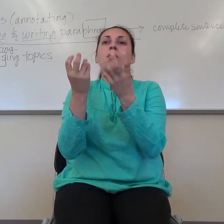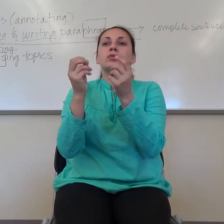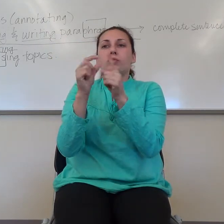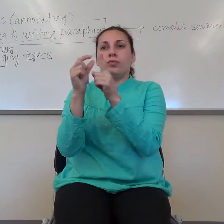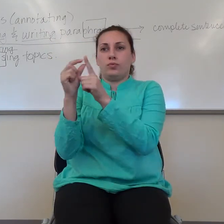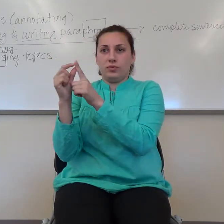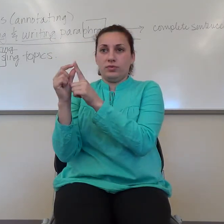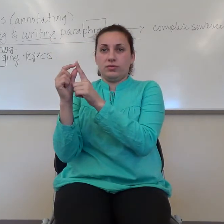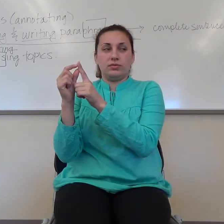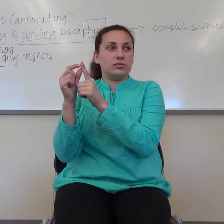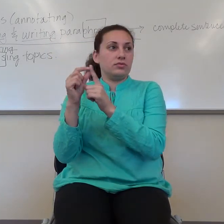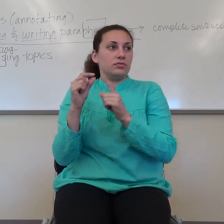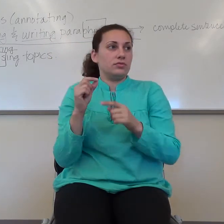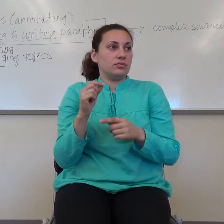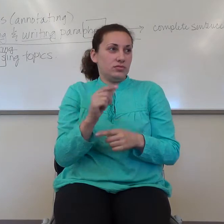find that as we go through these